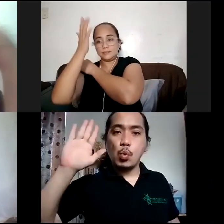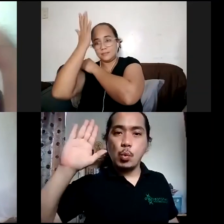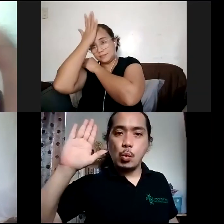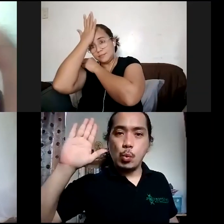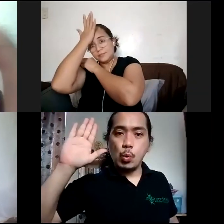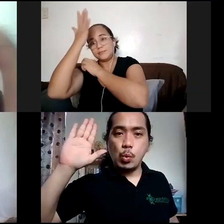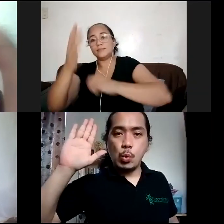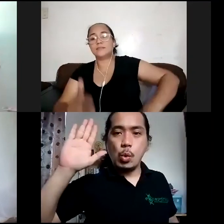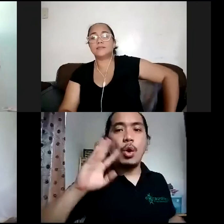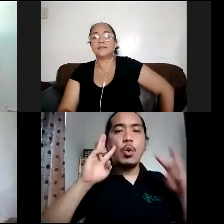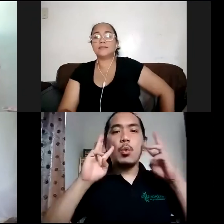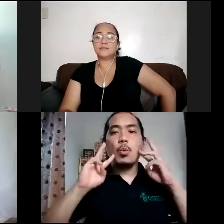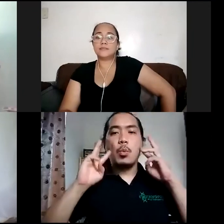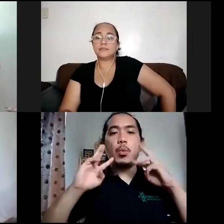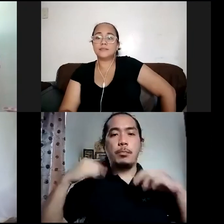Peeps?